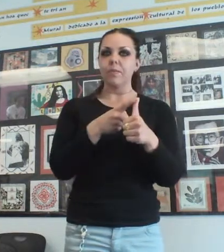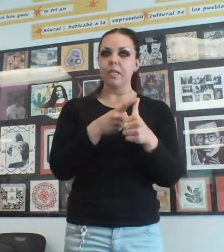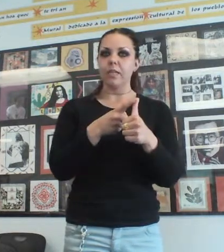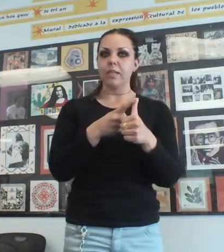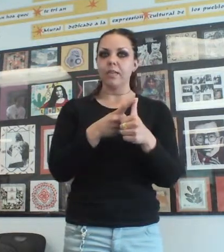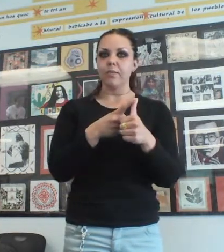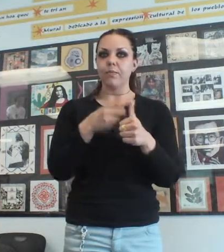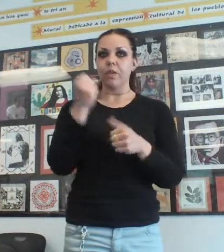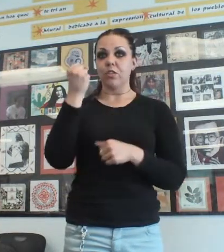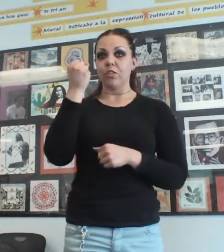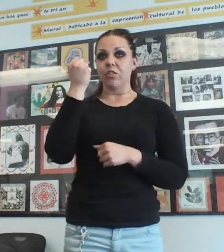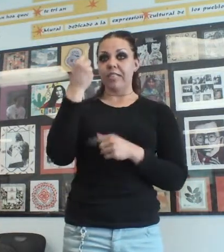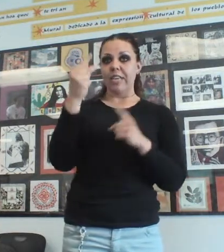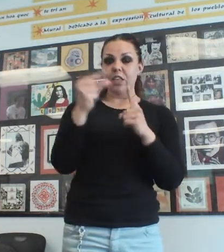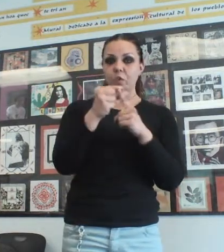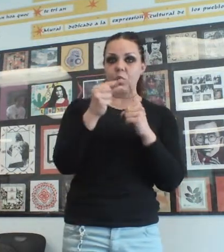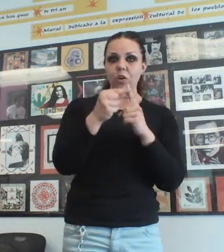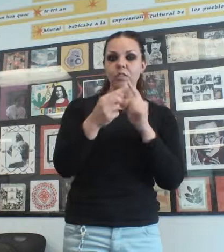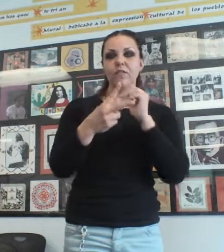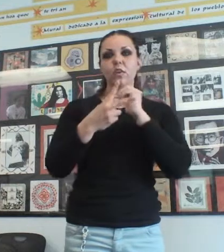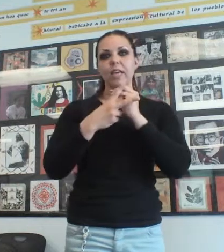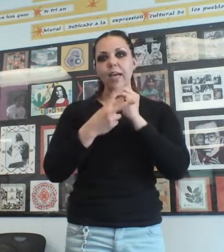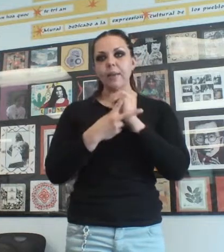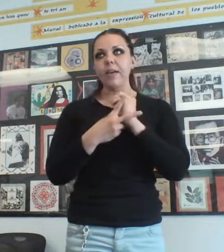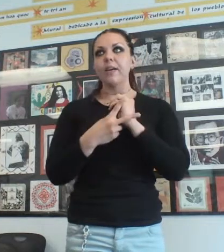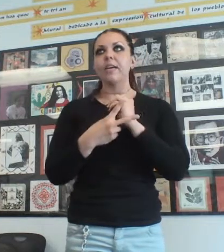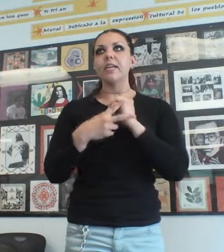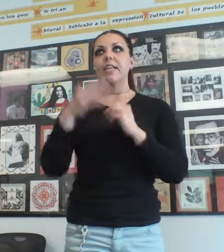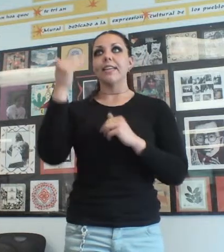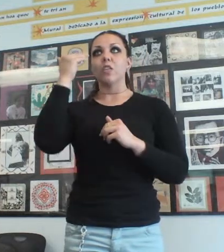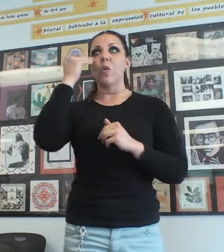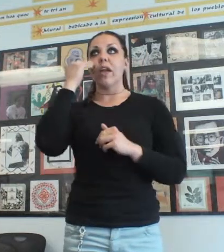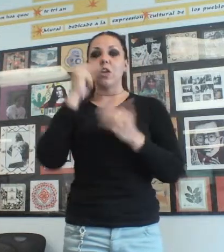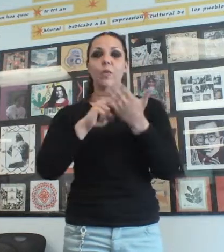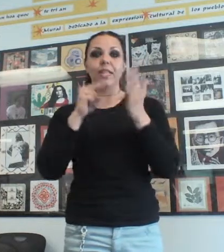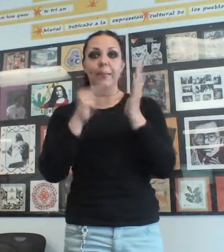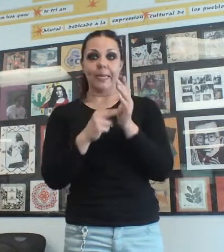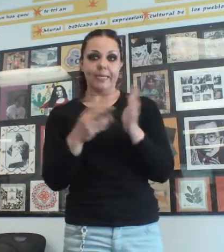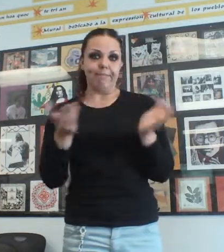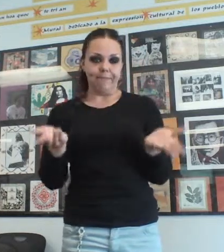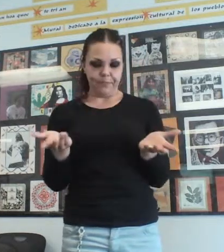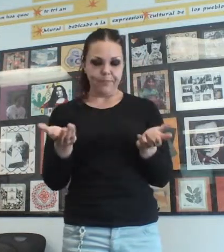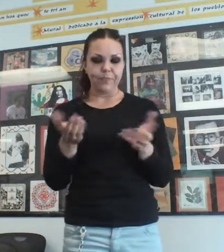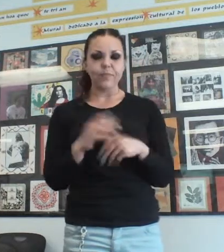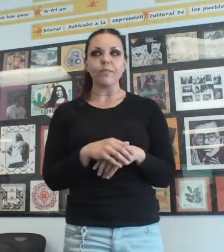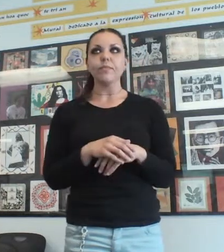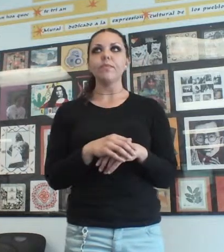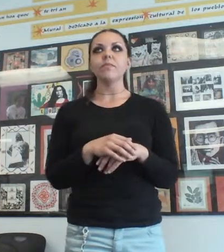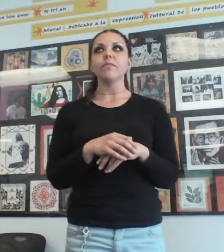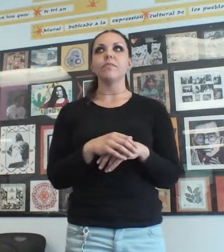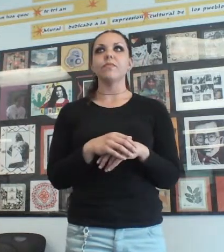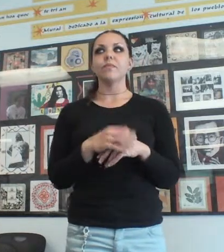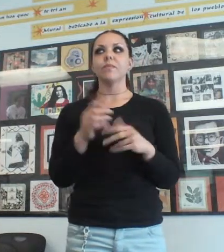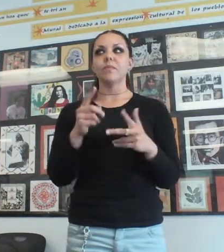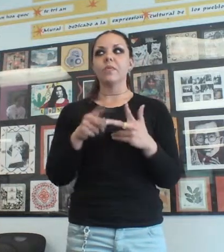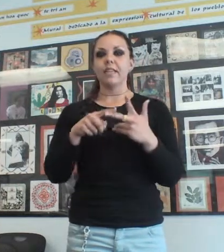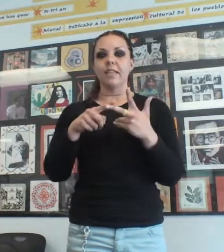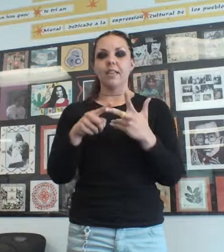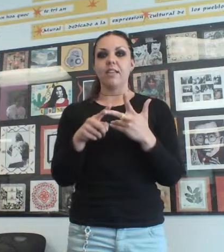being used. Do I recognize the words? Do I know what they mean? Then we move on to the all-important short-term